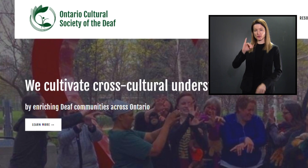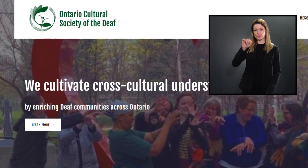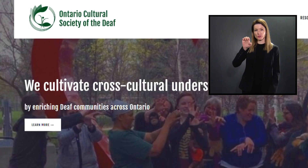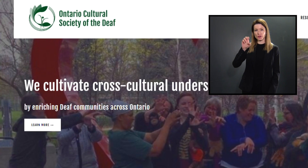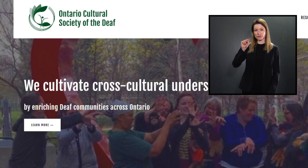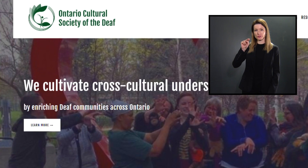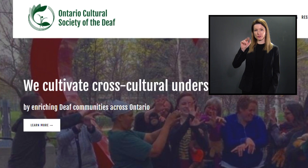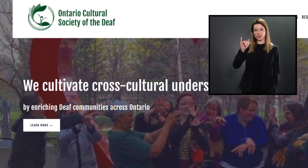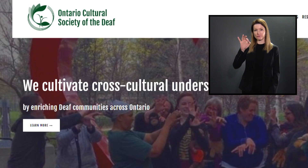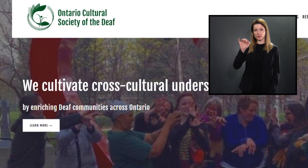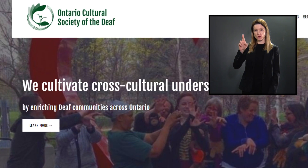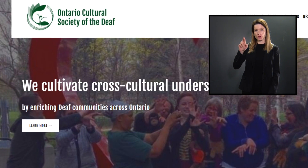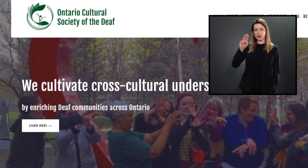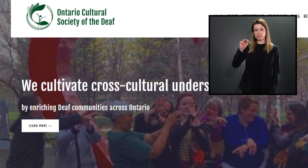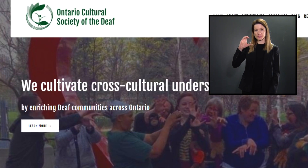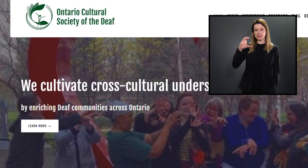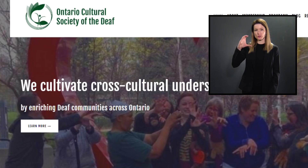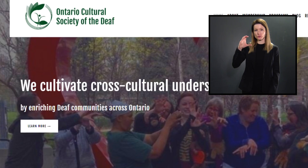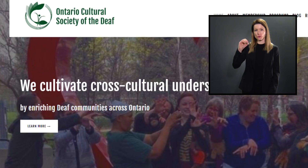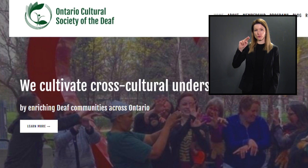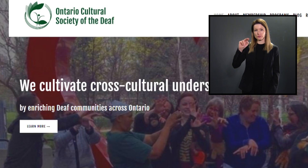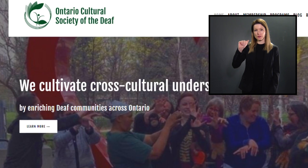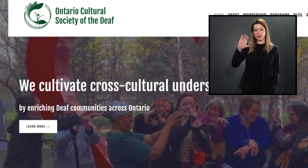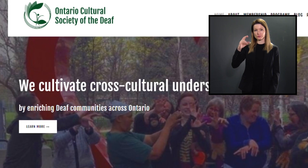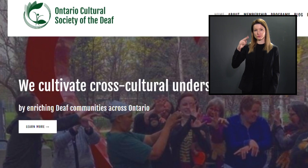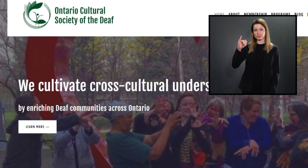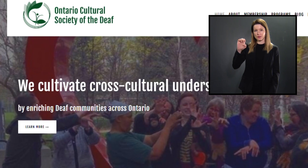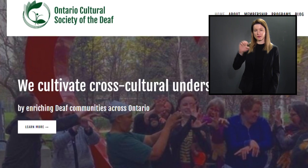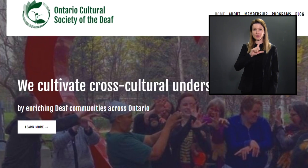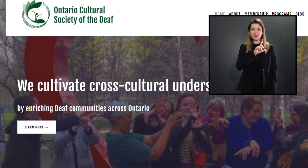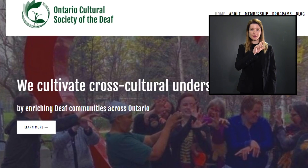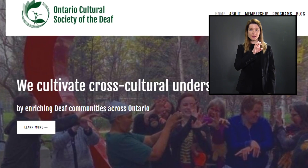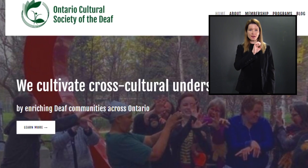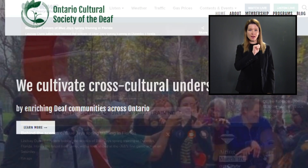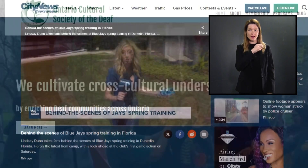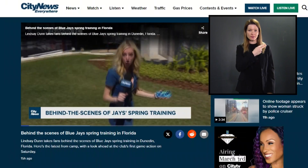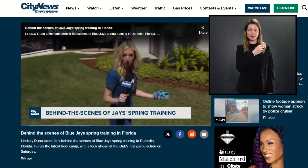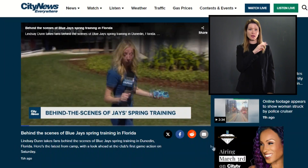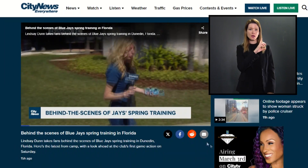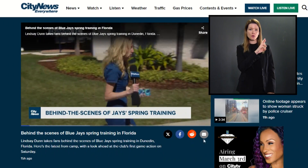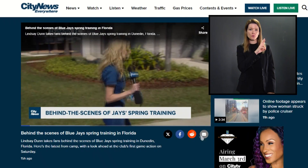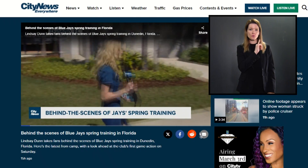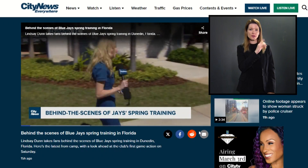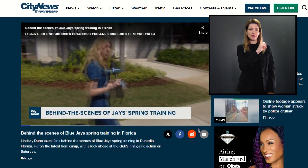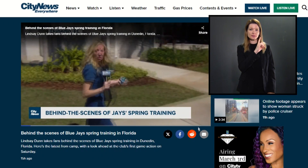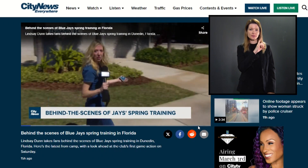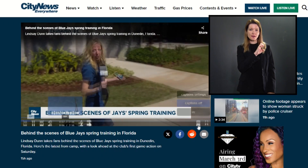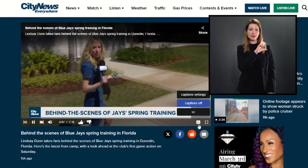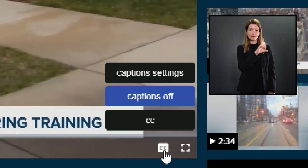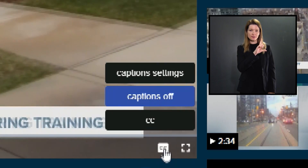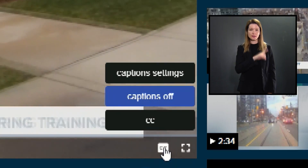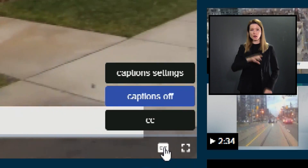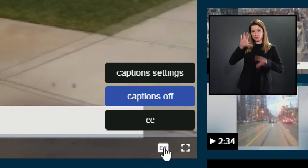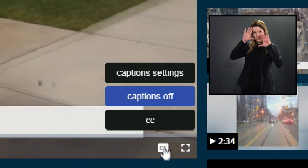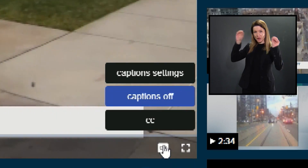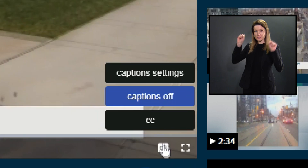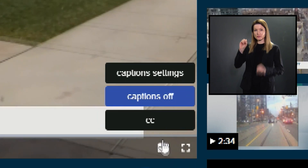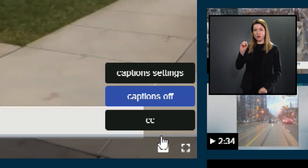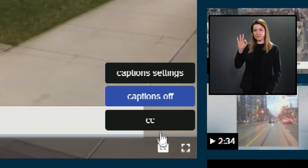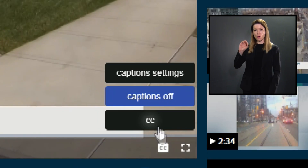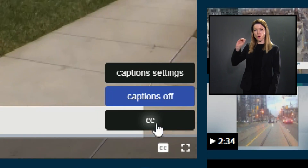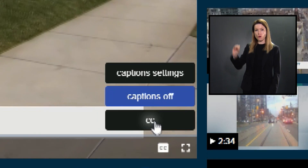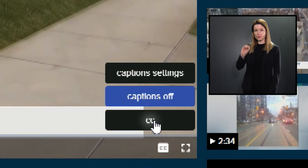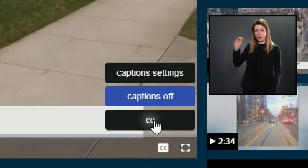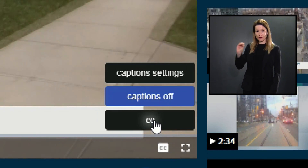With interpreter Jennifer McConaughey, Leah Riddell, president of the Ontario Cultural Society of the Deaf, explains that